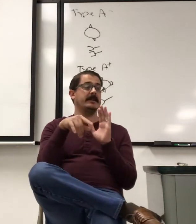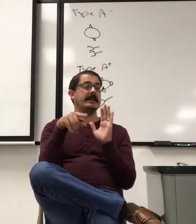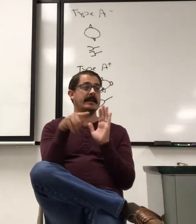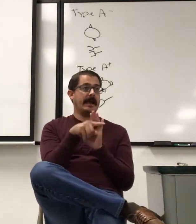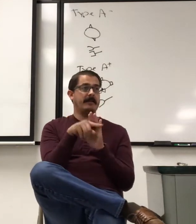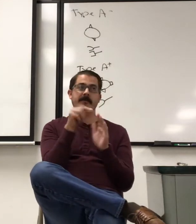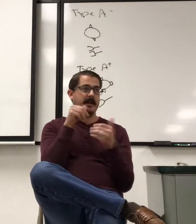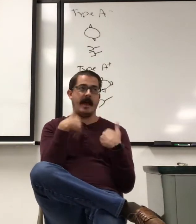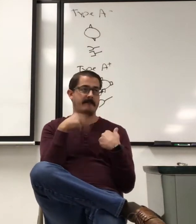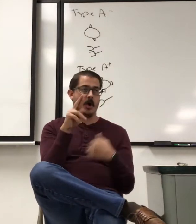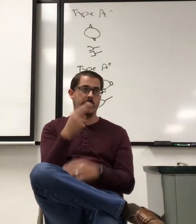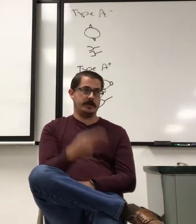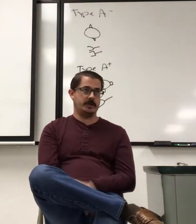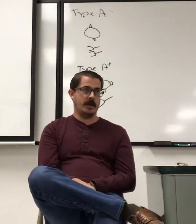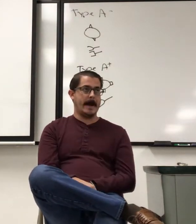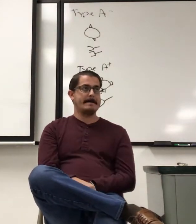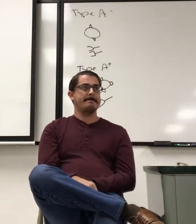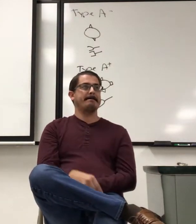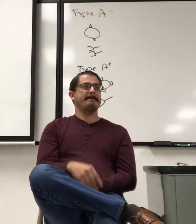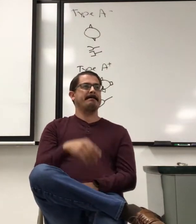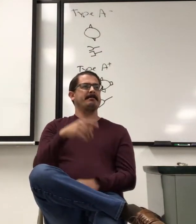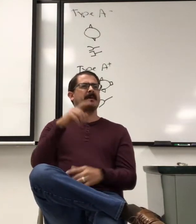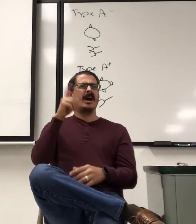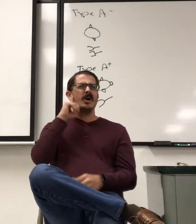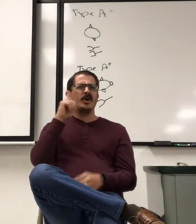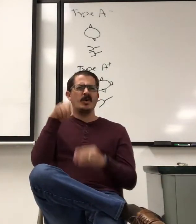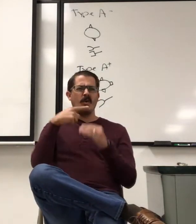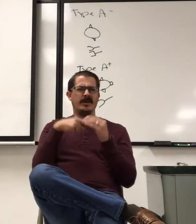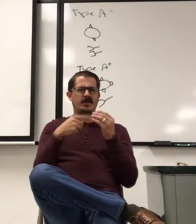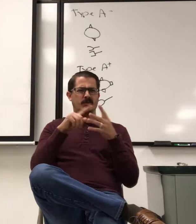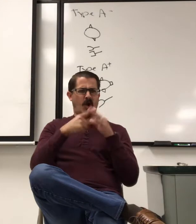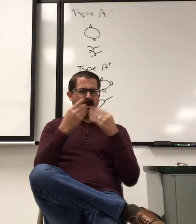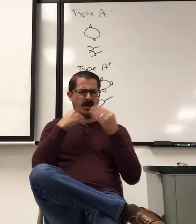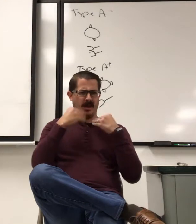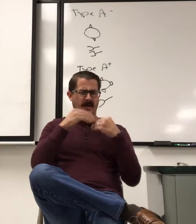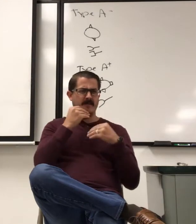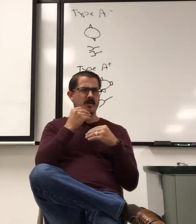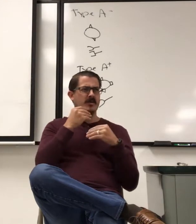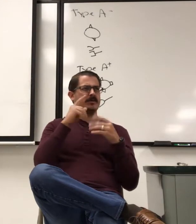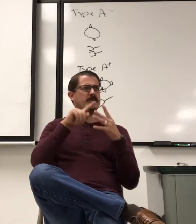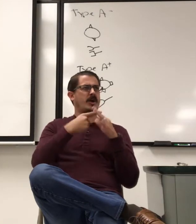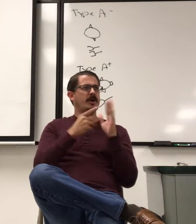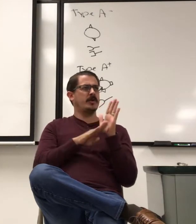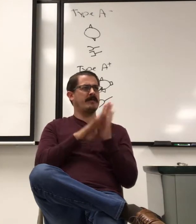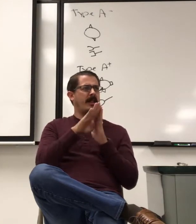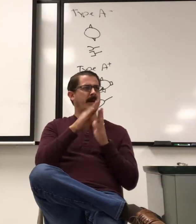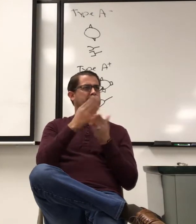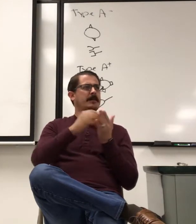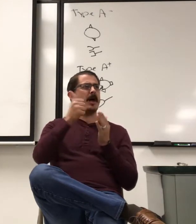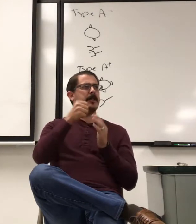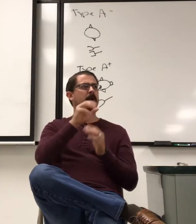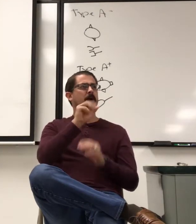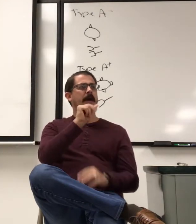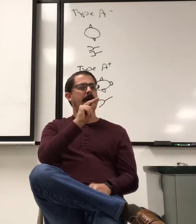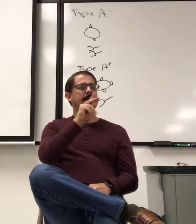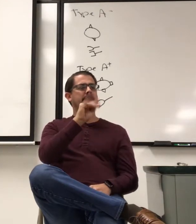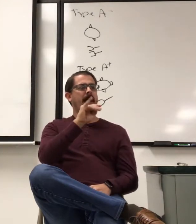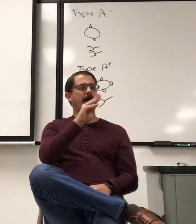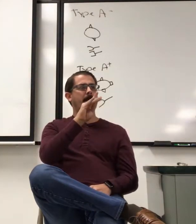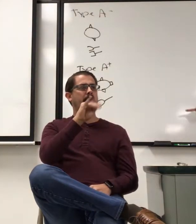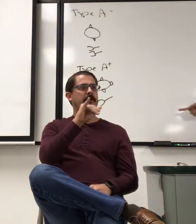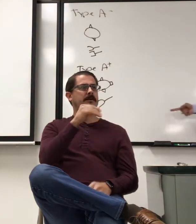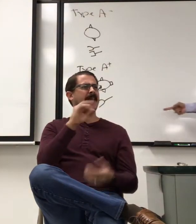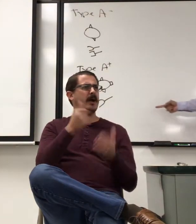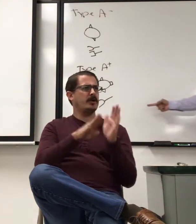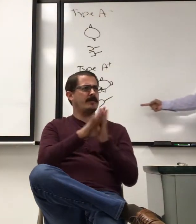very early in life. I've heard that like when you start eating food, you start to develop some of these other antibodies. You're exposed. How you